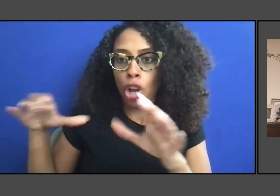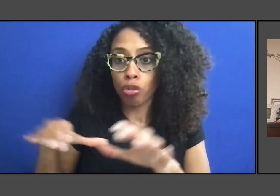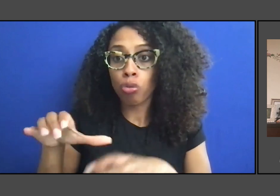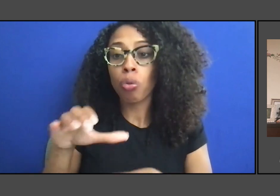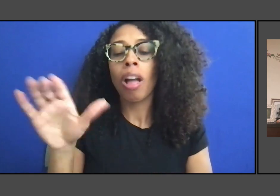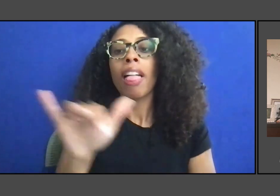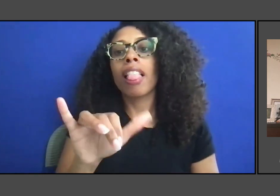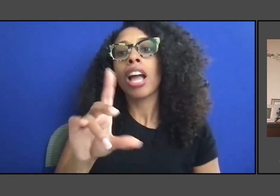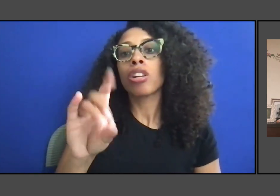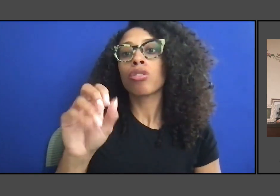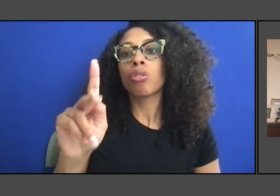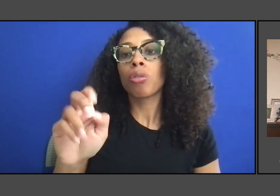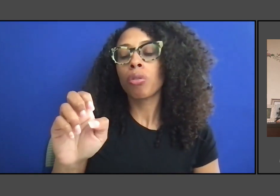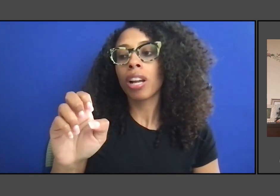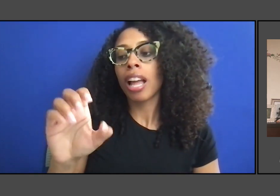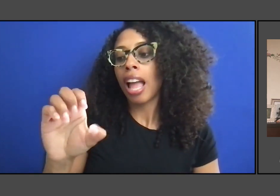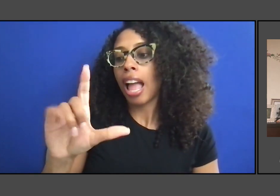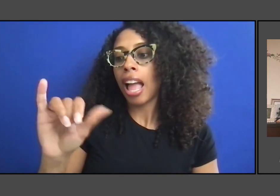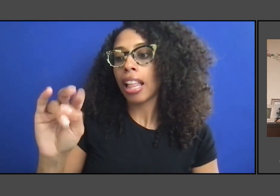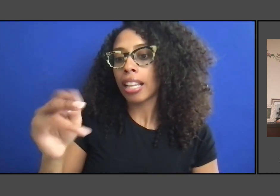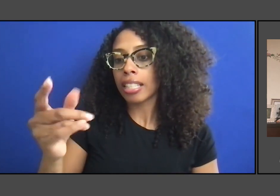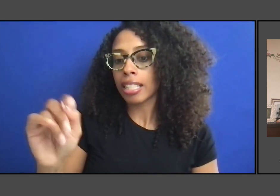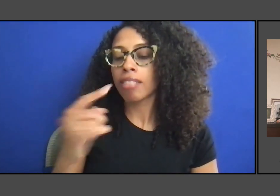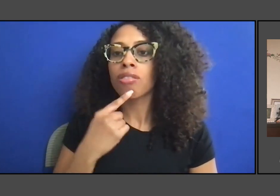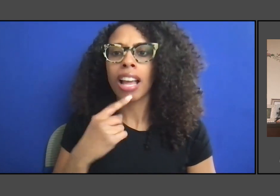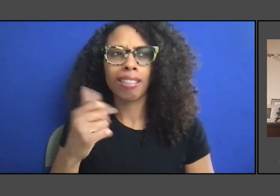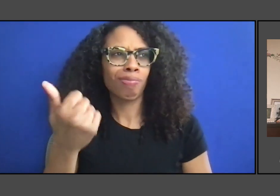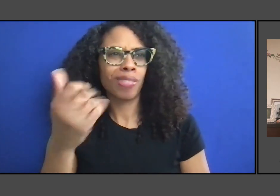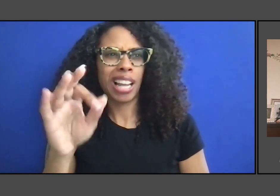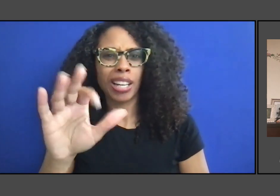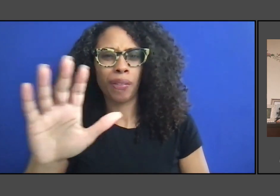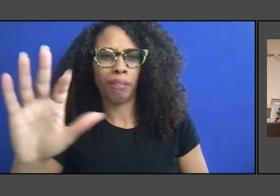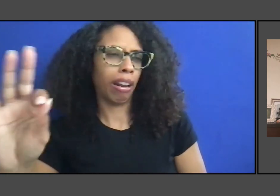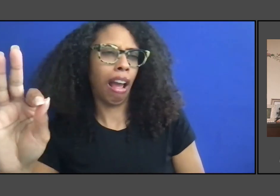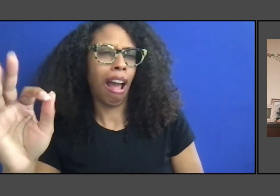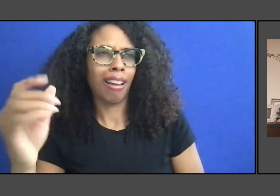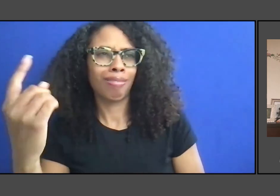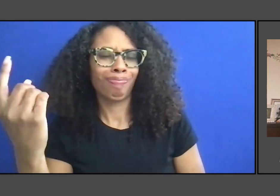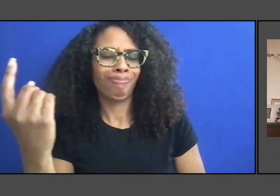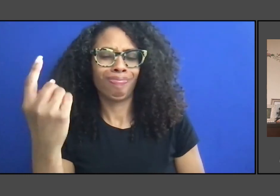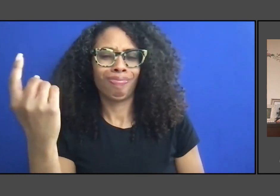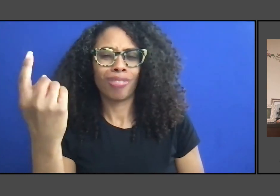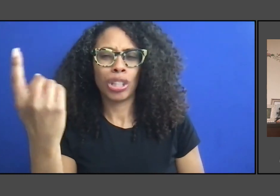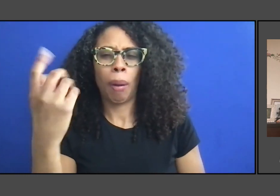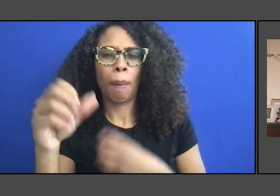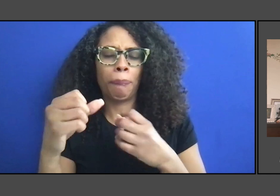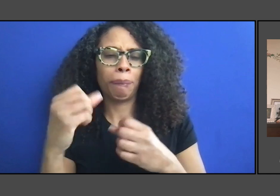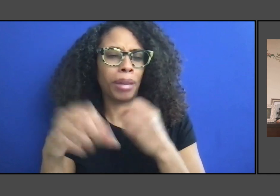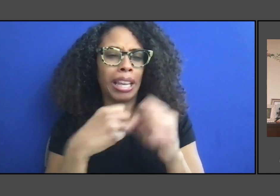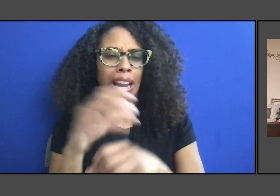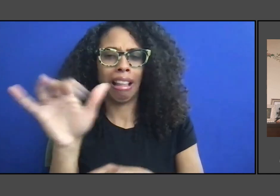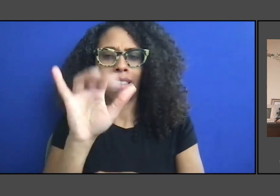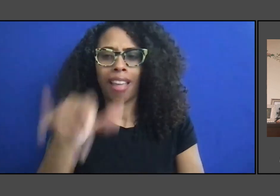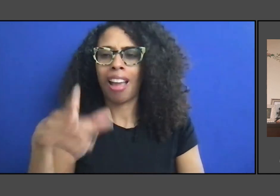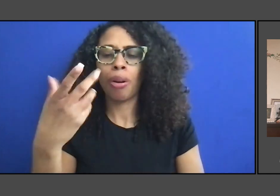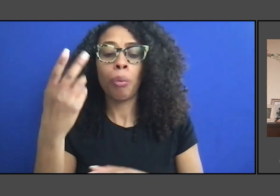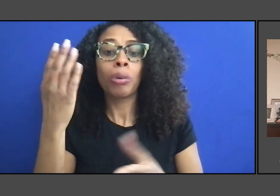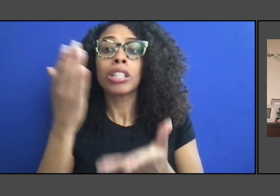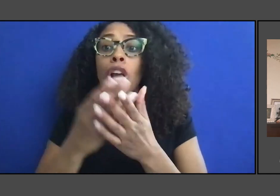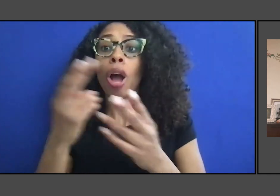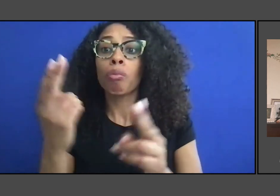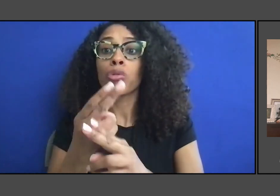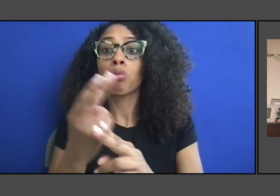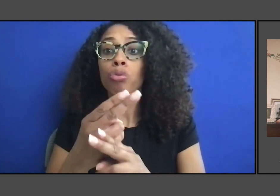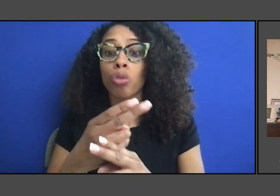that word in 1959 or some year like that. He said jazz is just freedom of expression. And I really